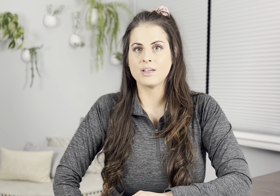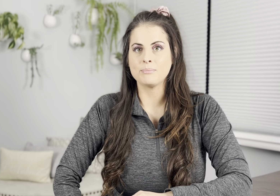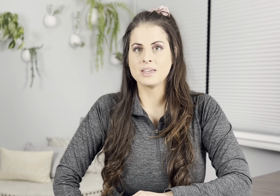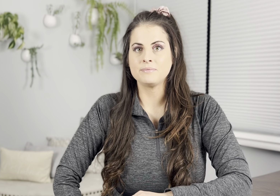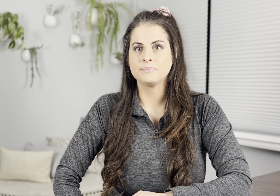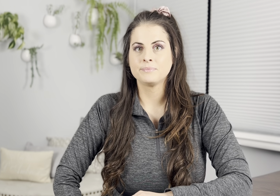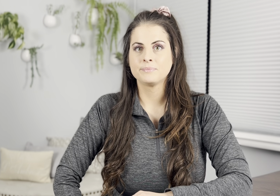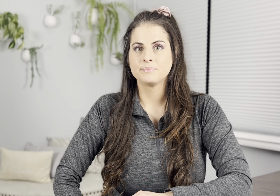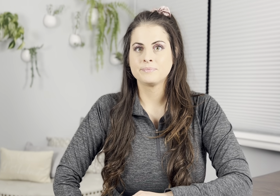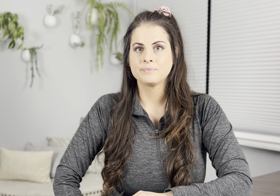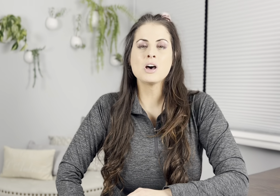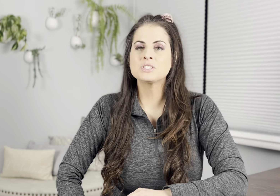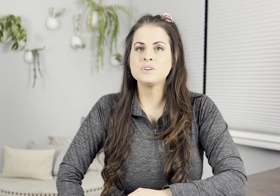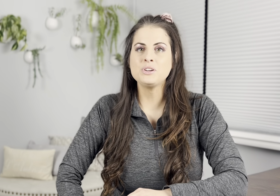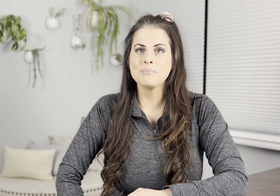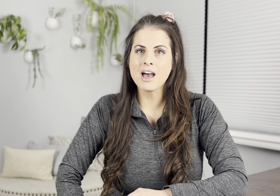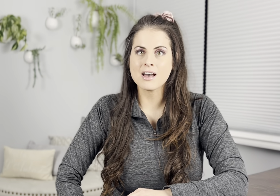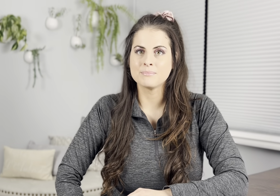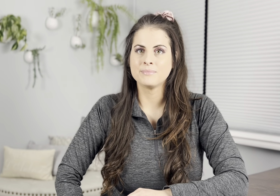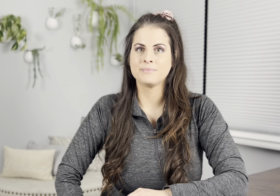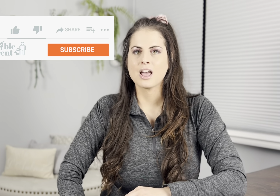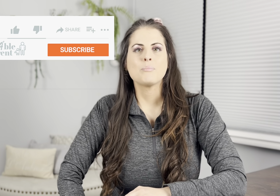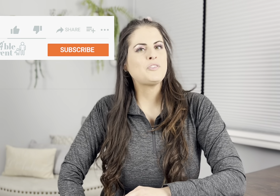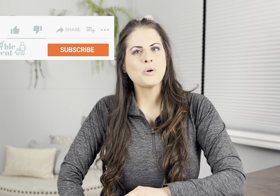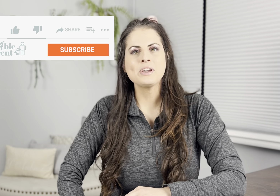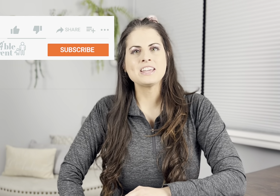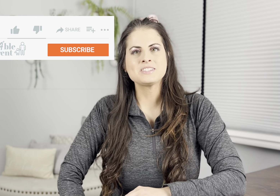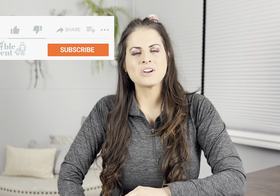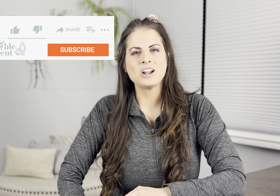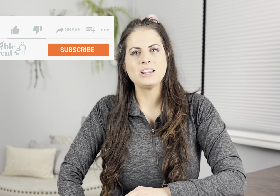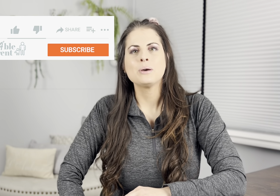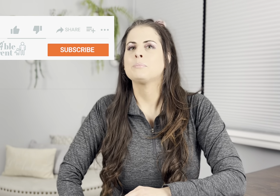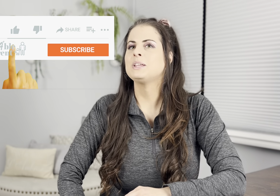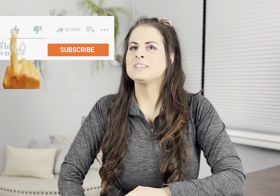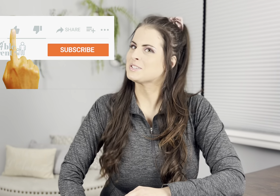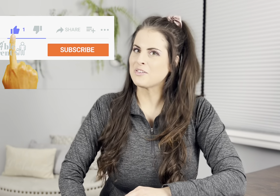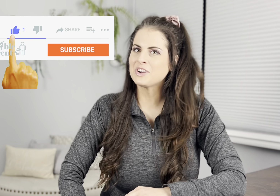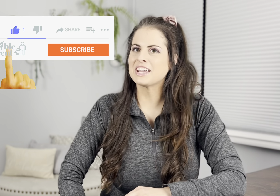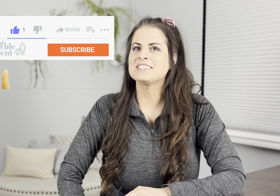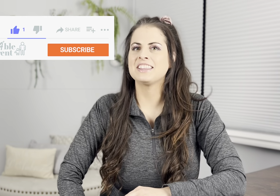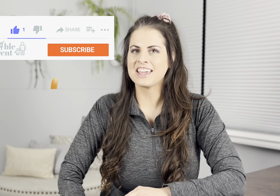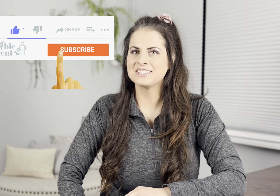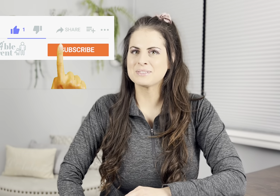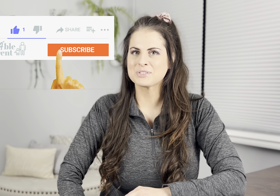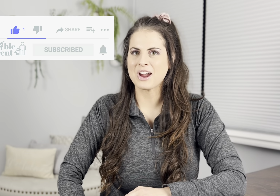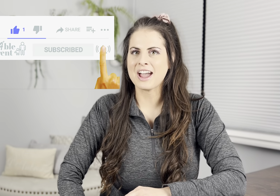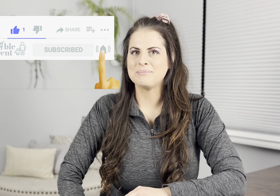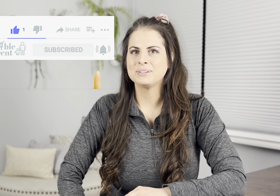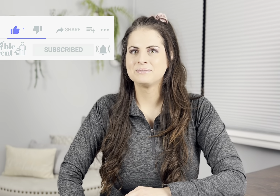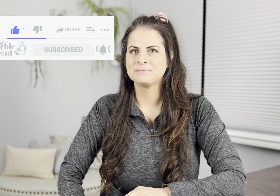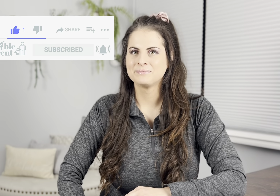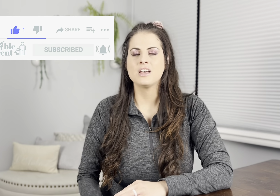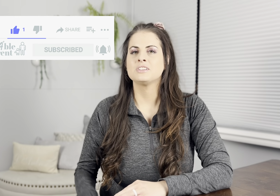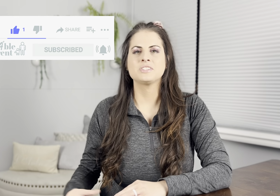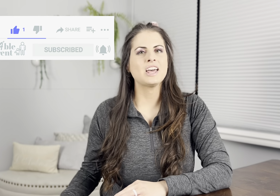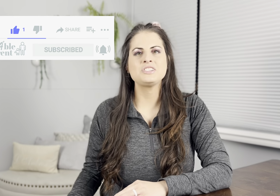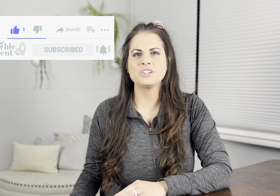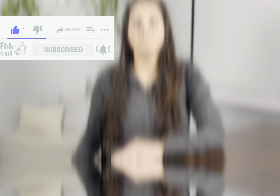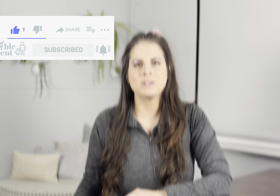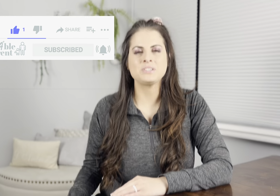development. Also a new mom. Before we get started, please don't forget to like and subscribe. So let's jump into it.